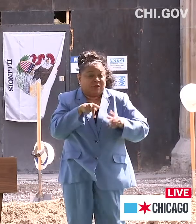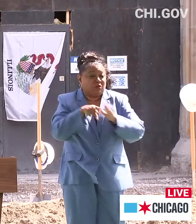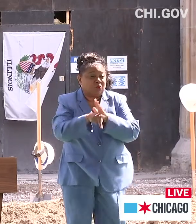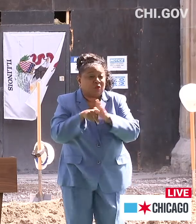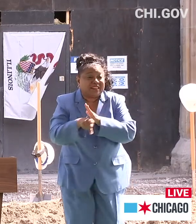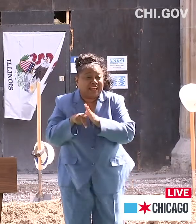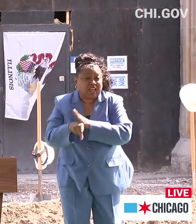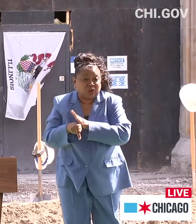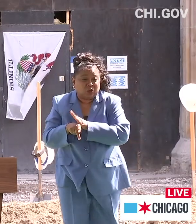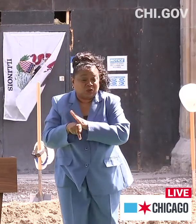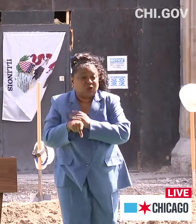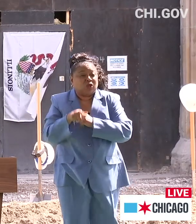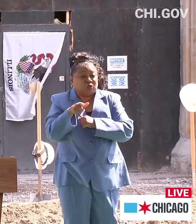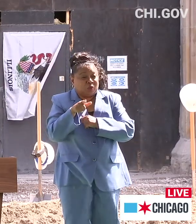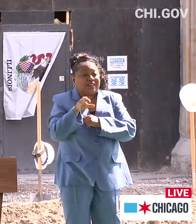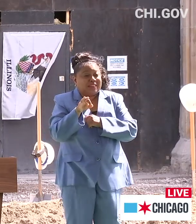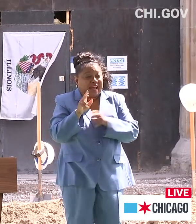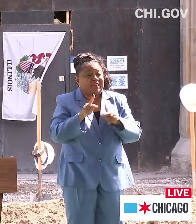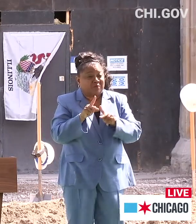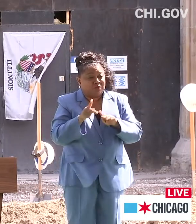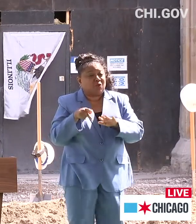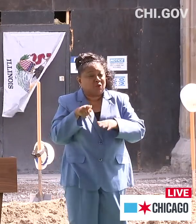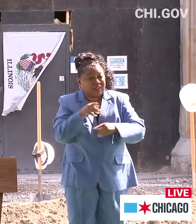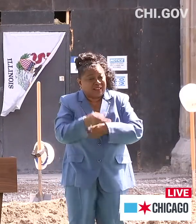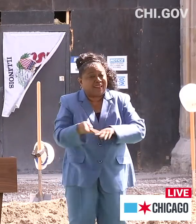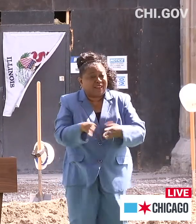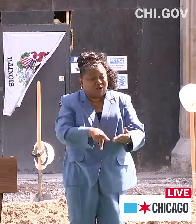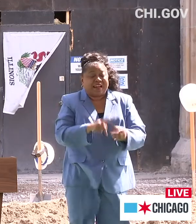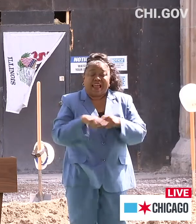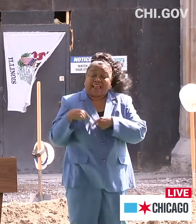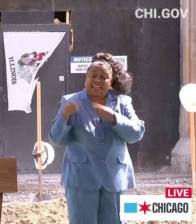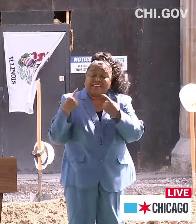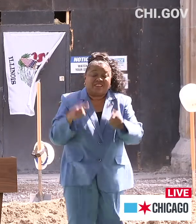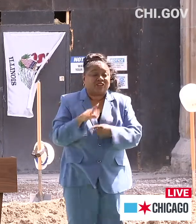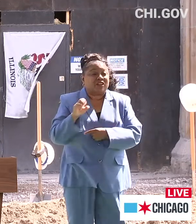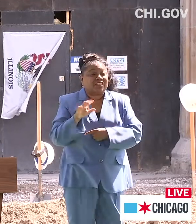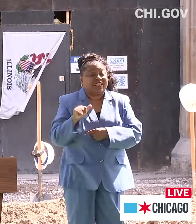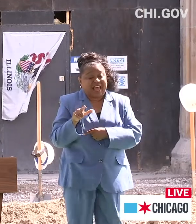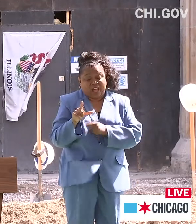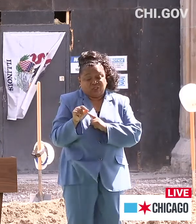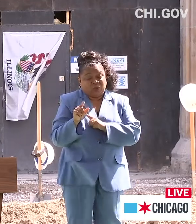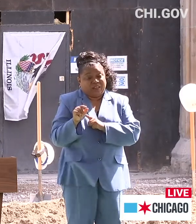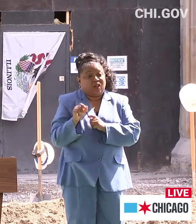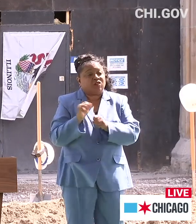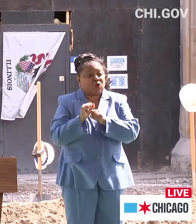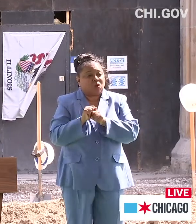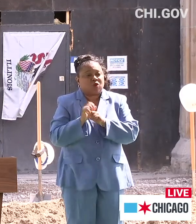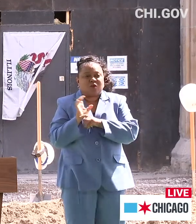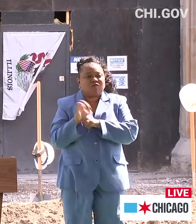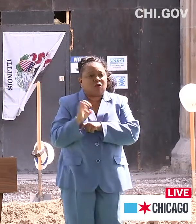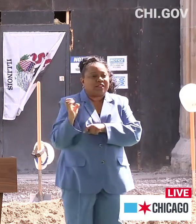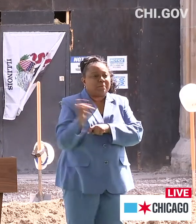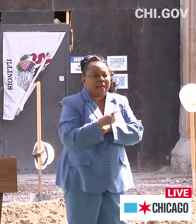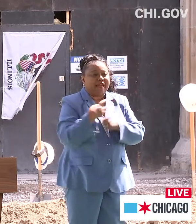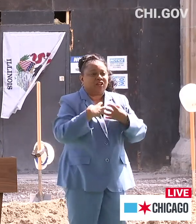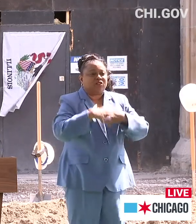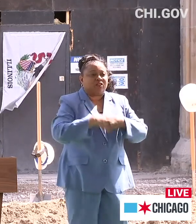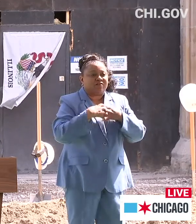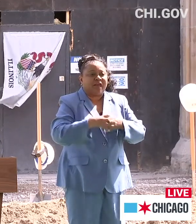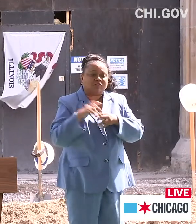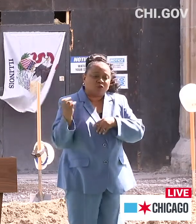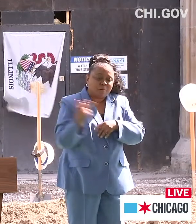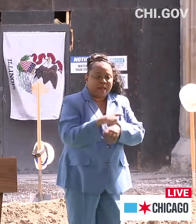killed. 29 people were killed. And eventually, on July 20th, the workers were forced back into the factory to go to